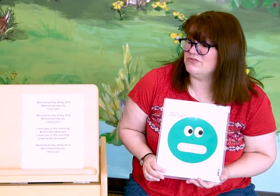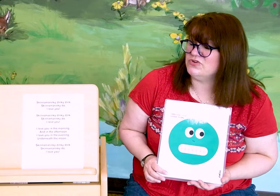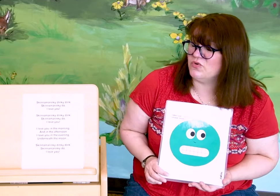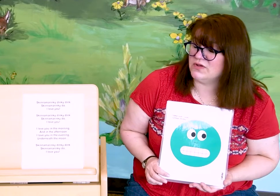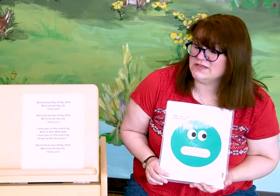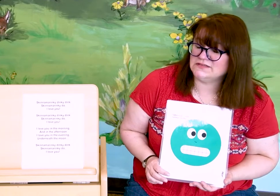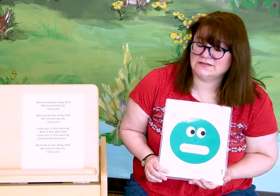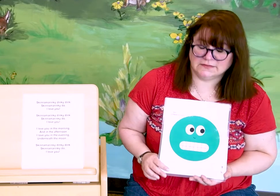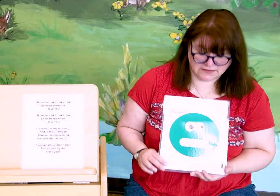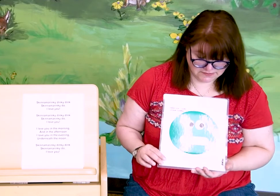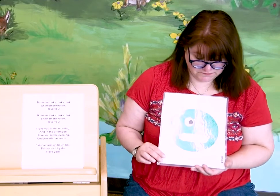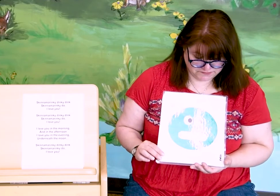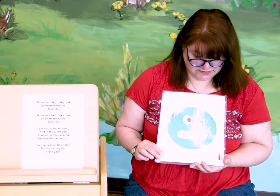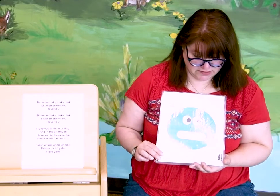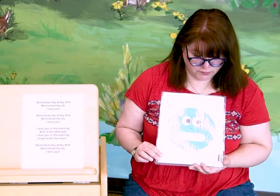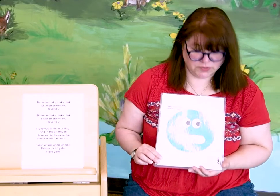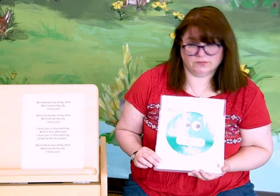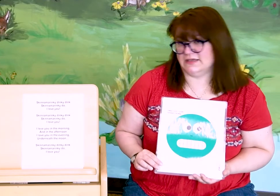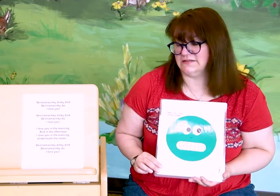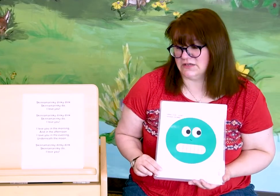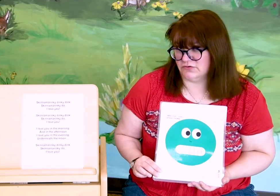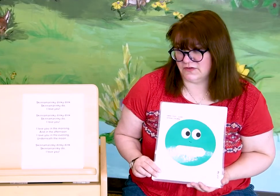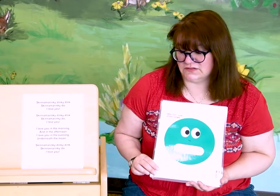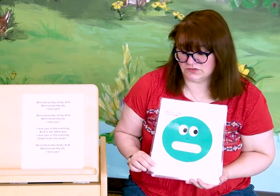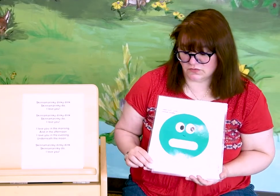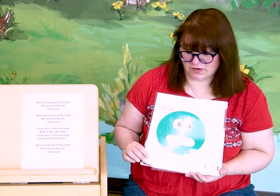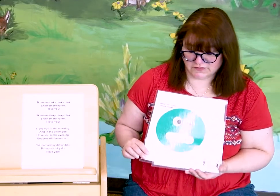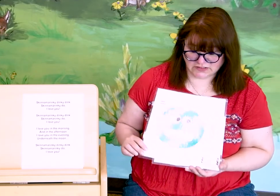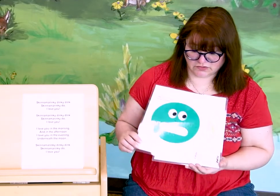noise. I hope you don't make a scared face too often either.